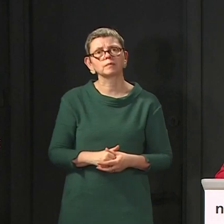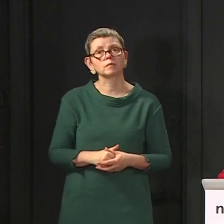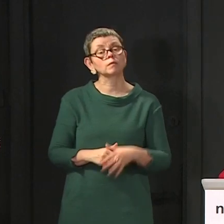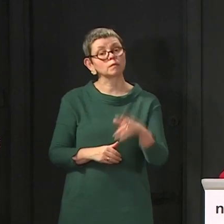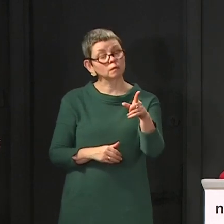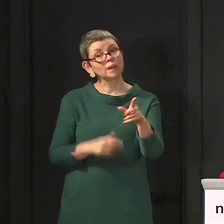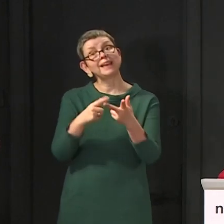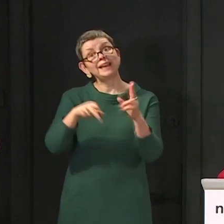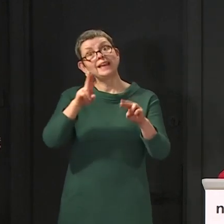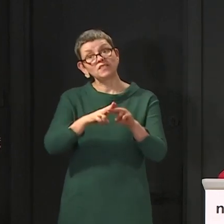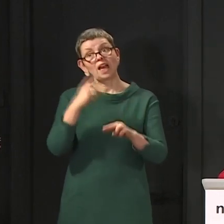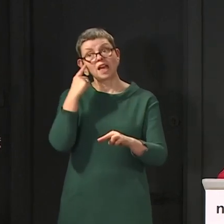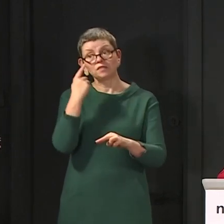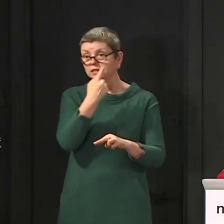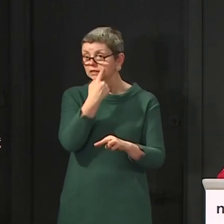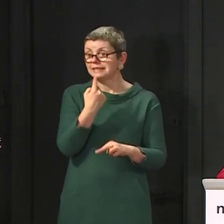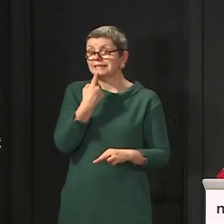that was